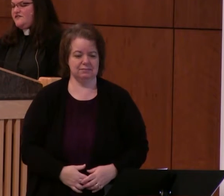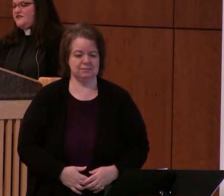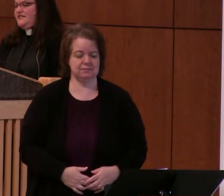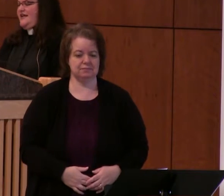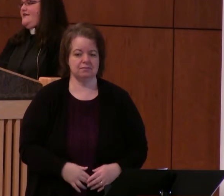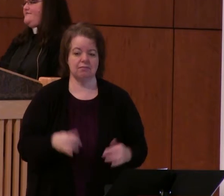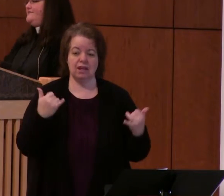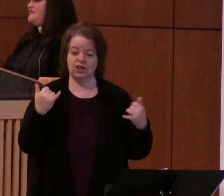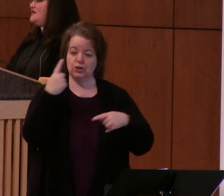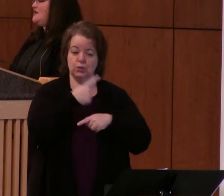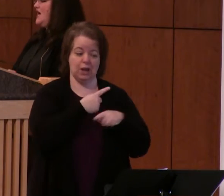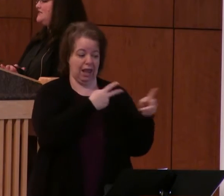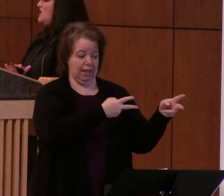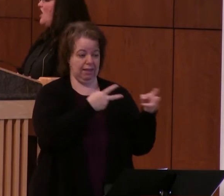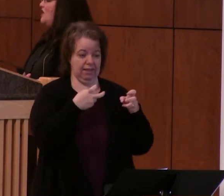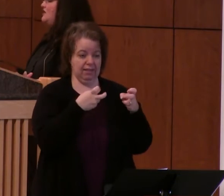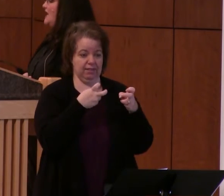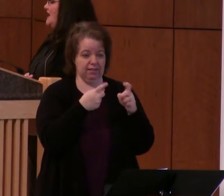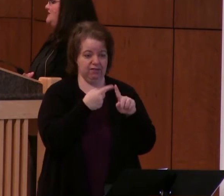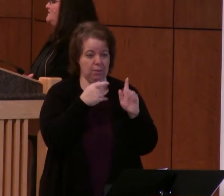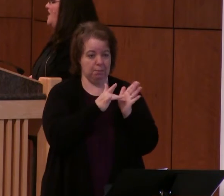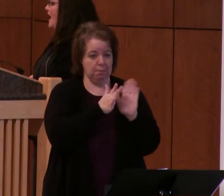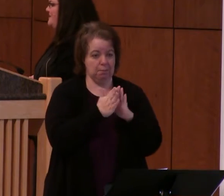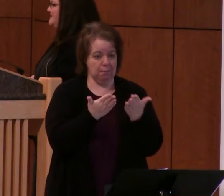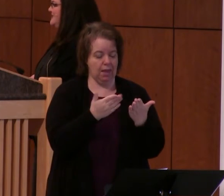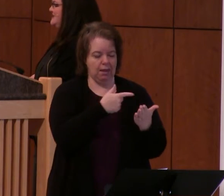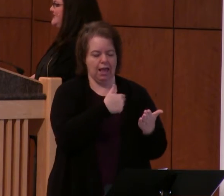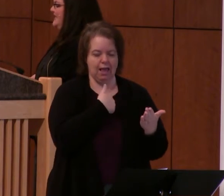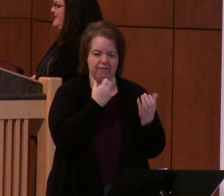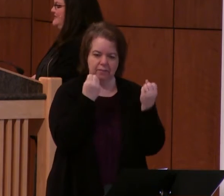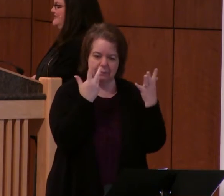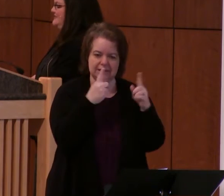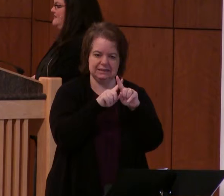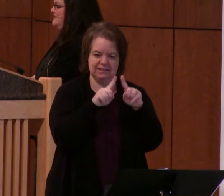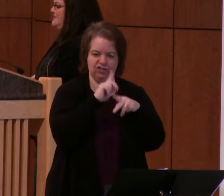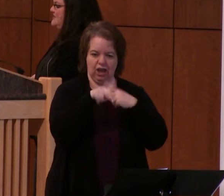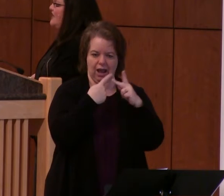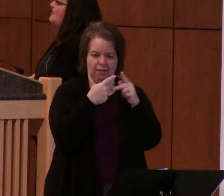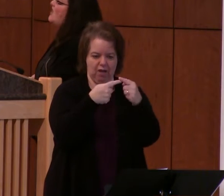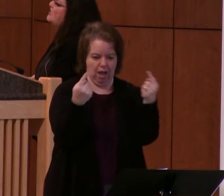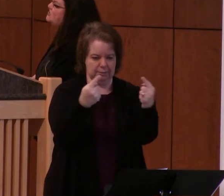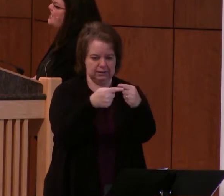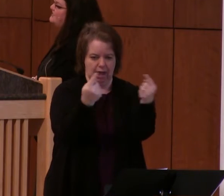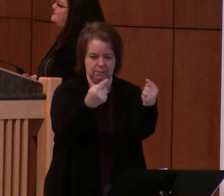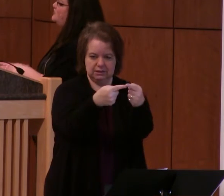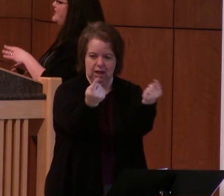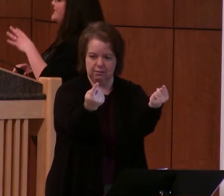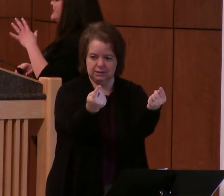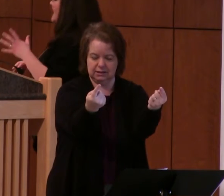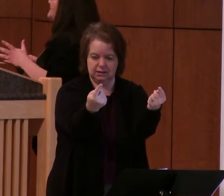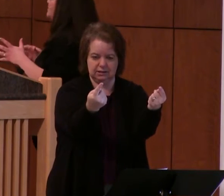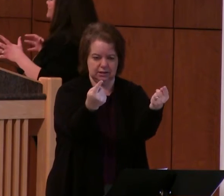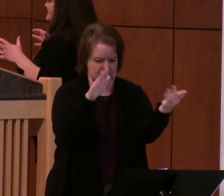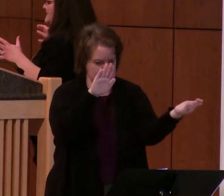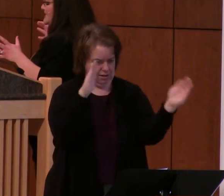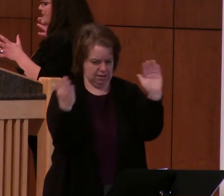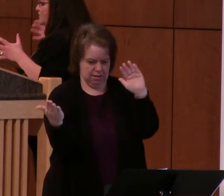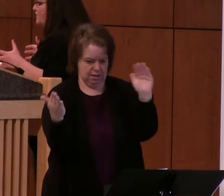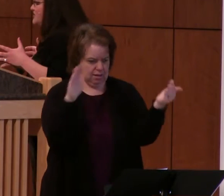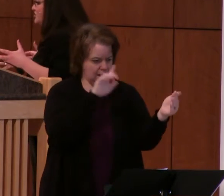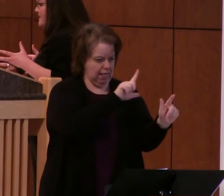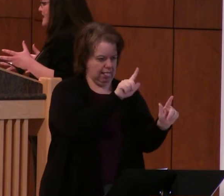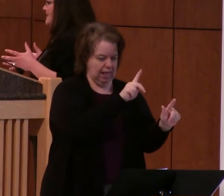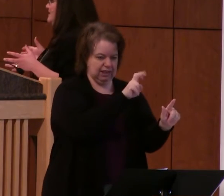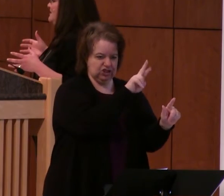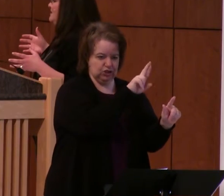Our reading for today has all kinds of opposites in it. And the contrast between Lazarus